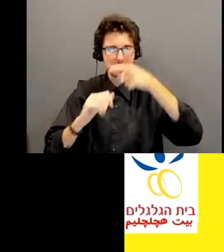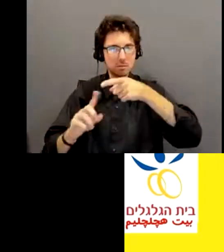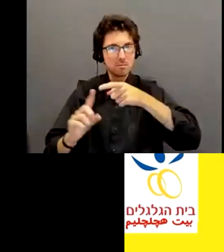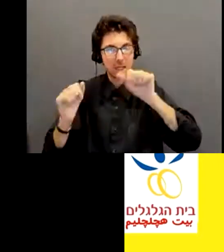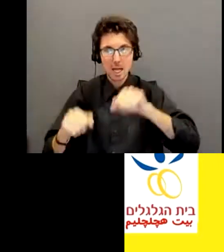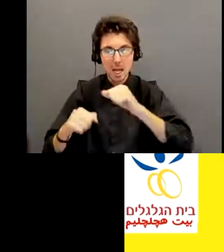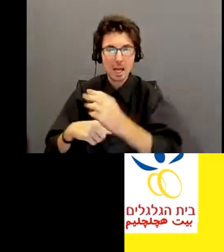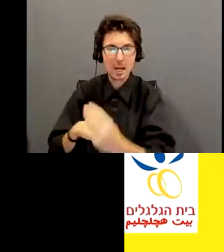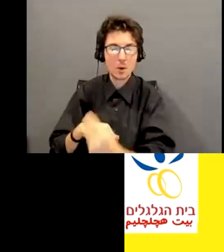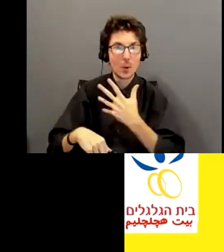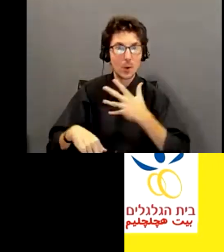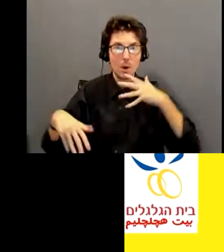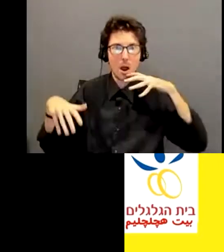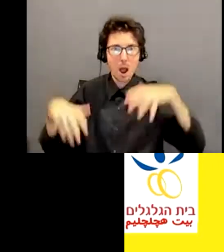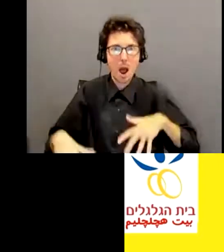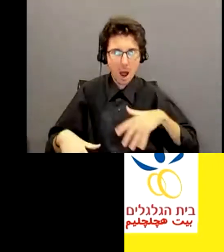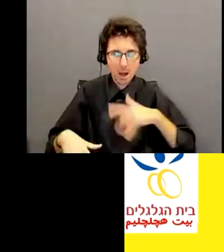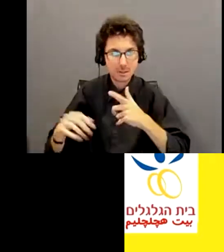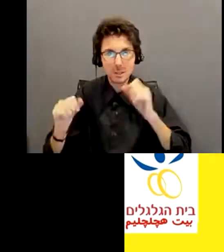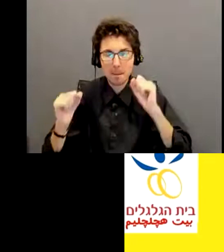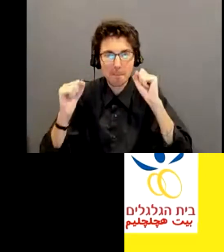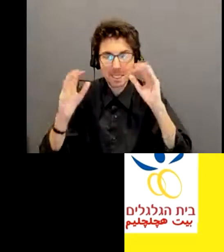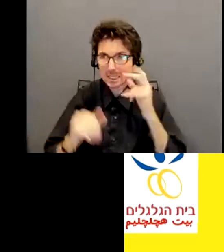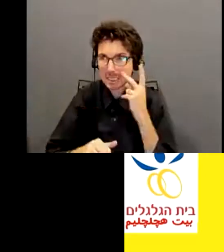amazing to see. Thank you, Danielle. Adi?